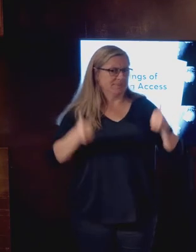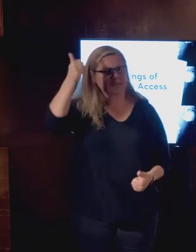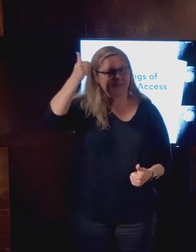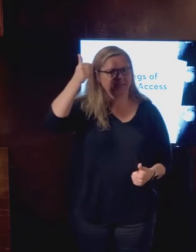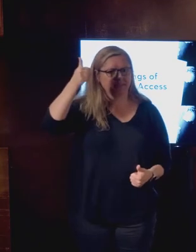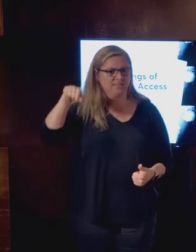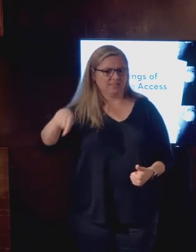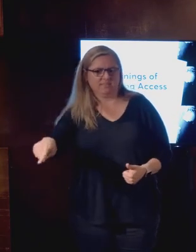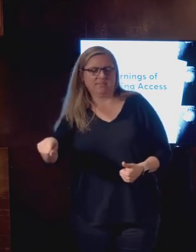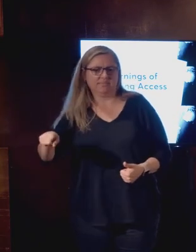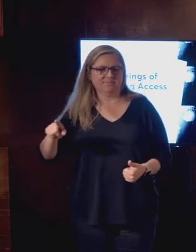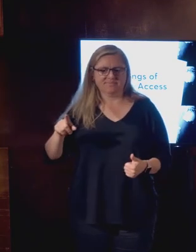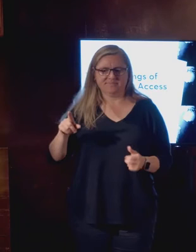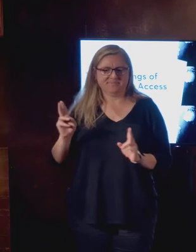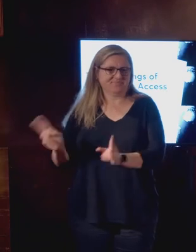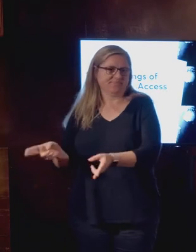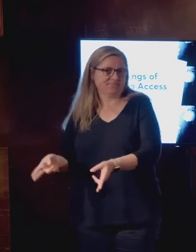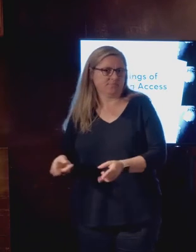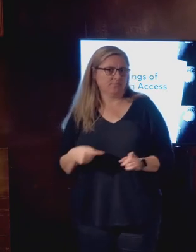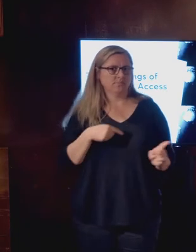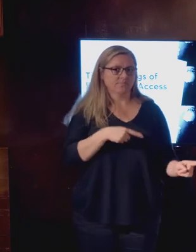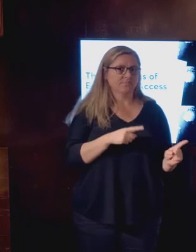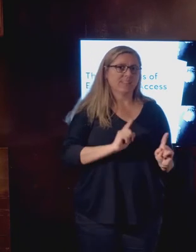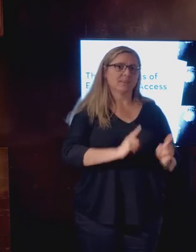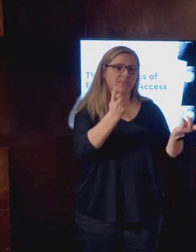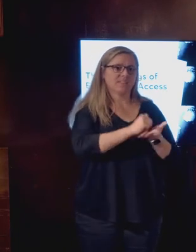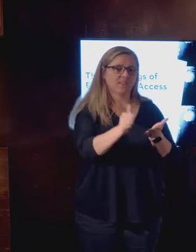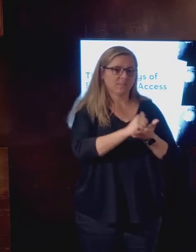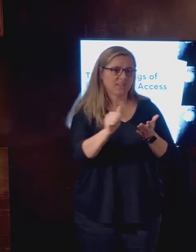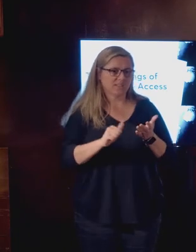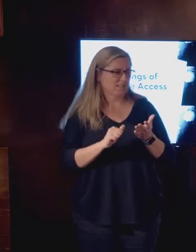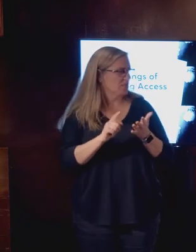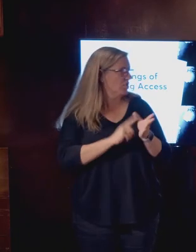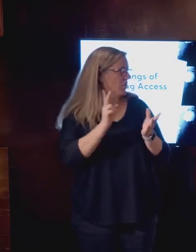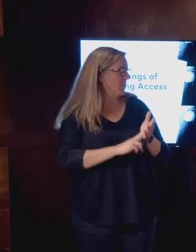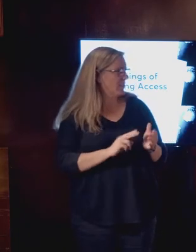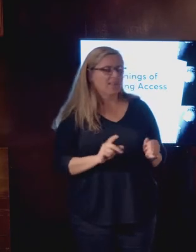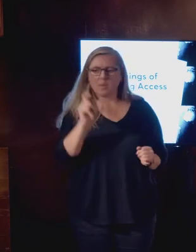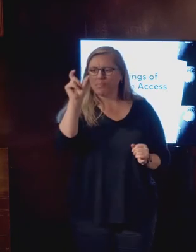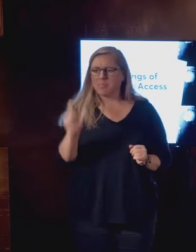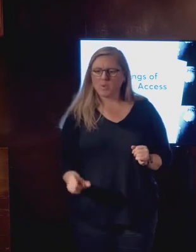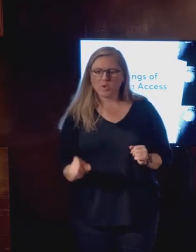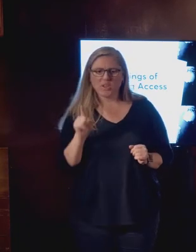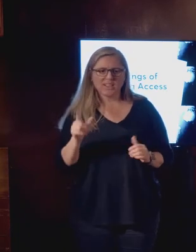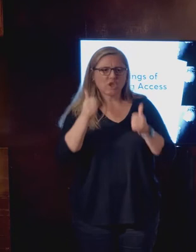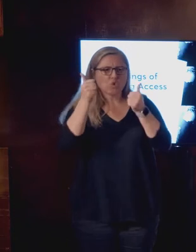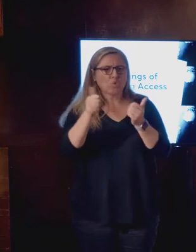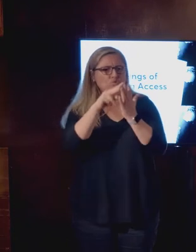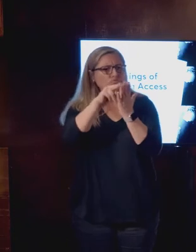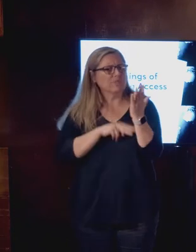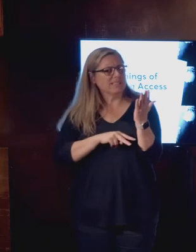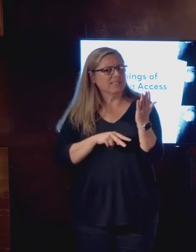Early on in my when I first published the book in January, there was a person on the Goodreads that